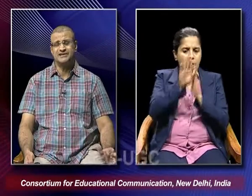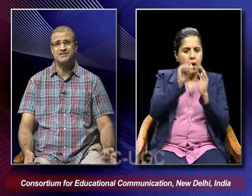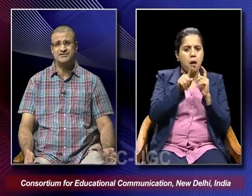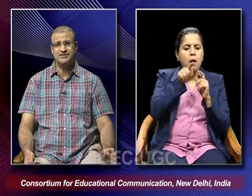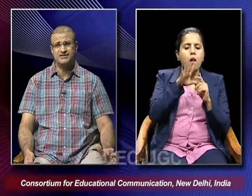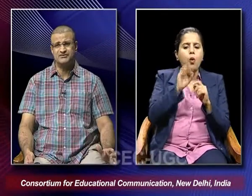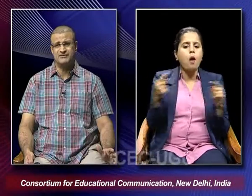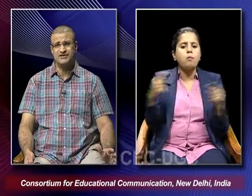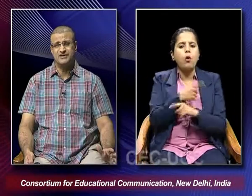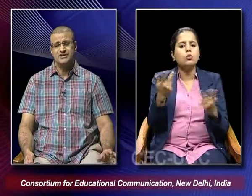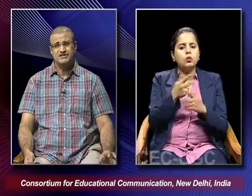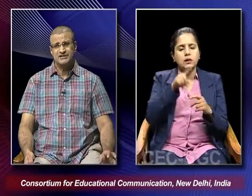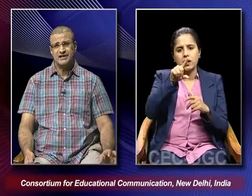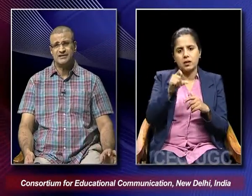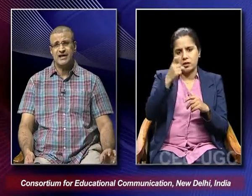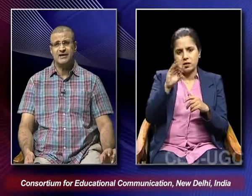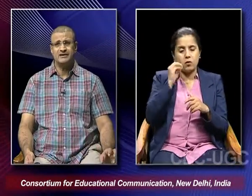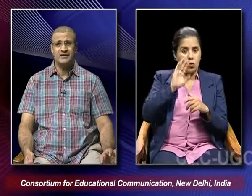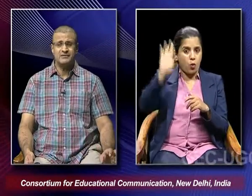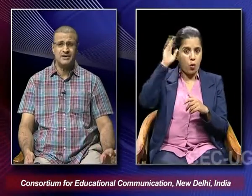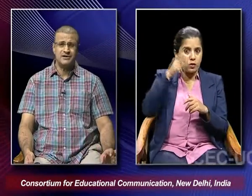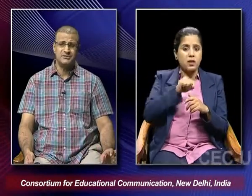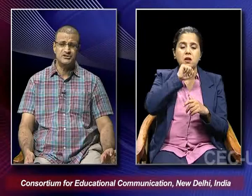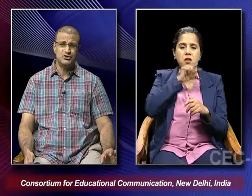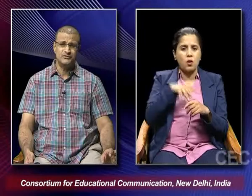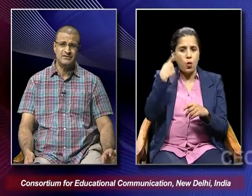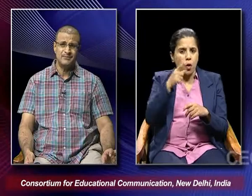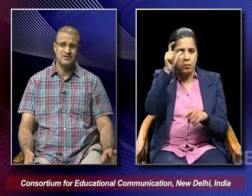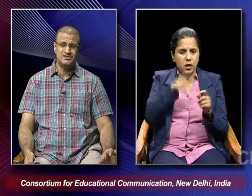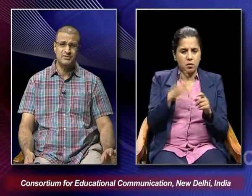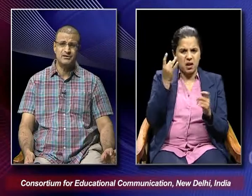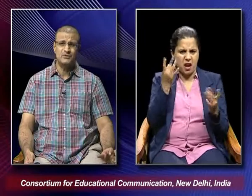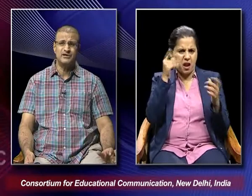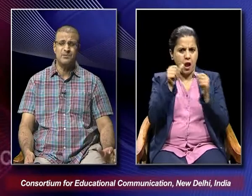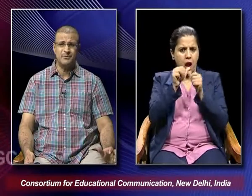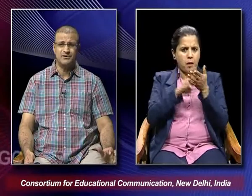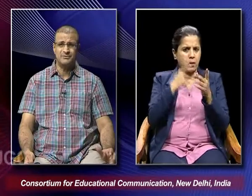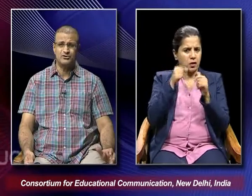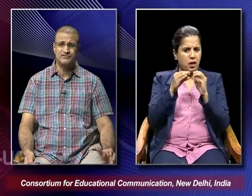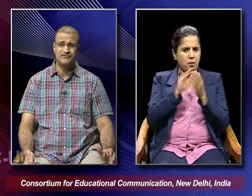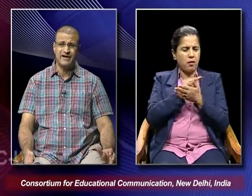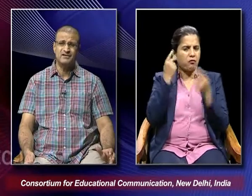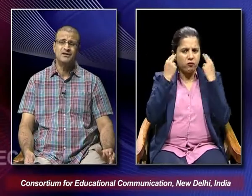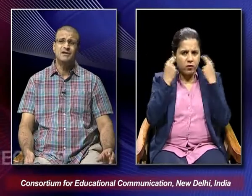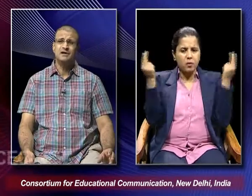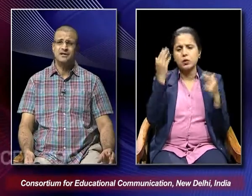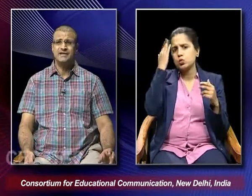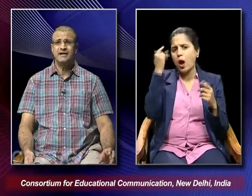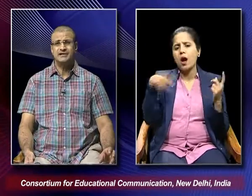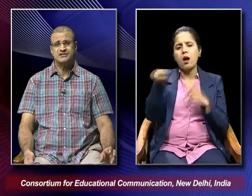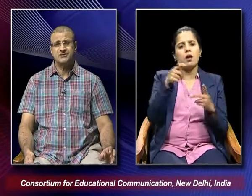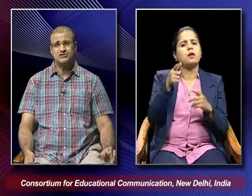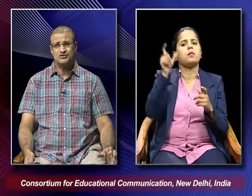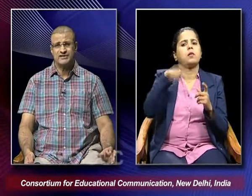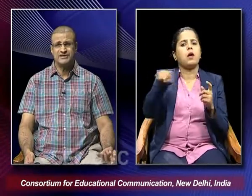the 1970s, when we see that the angry young man image of Amitabh Bachchan became quite popular because of the fact that